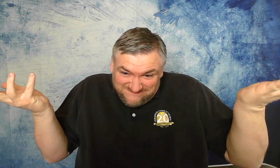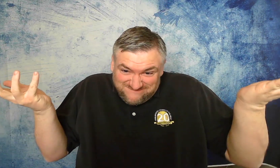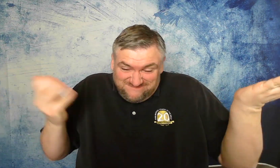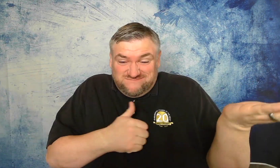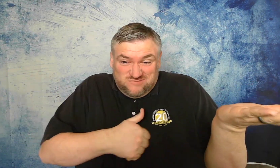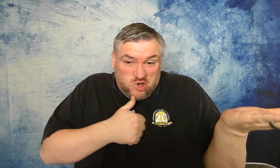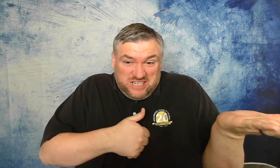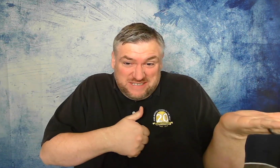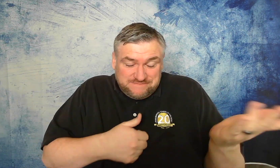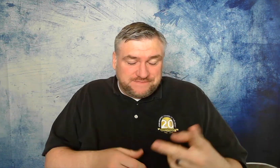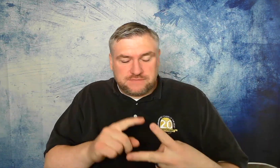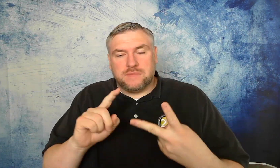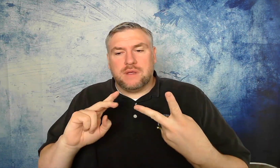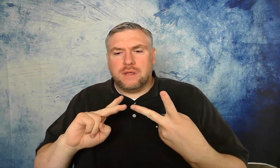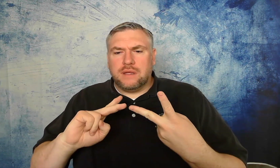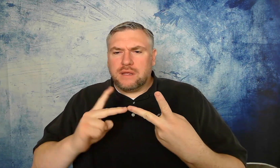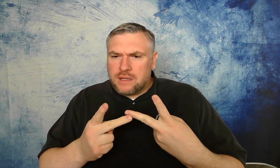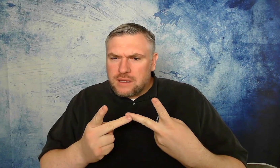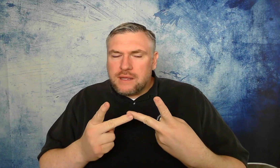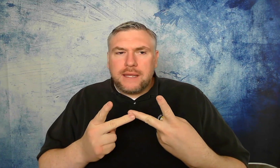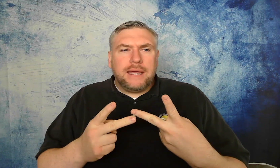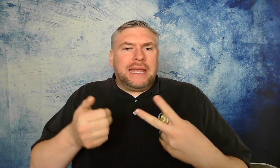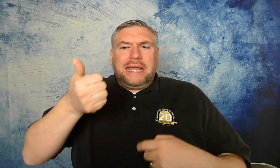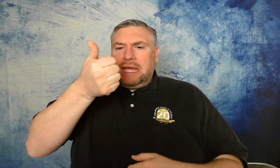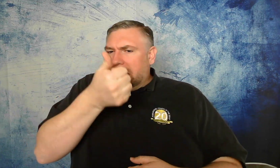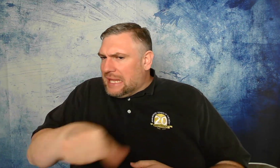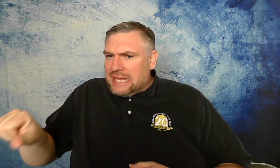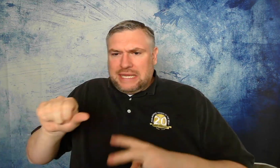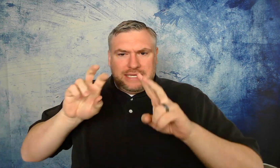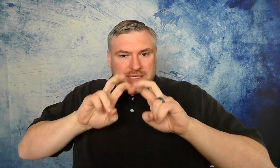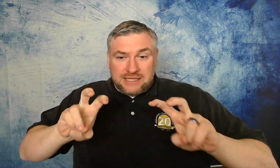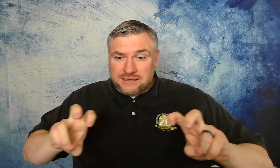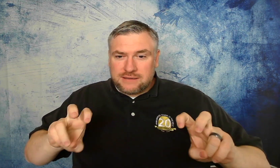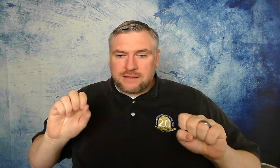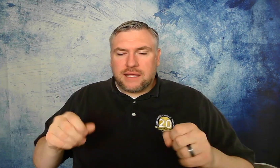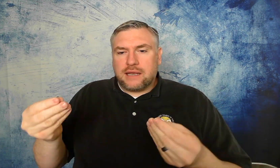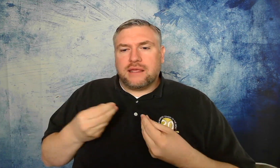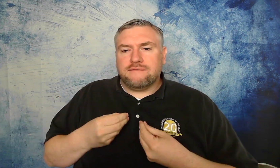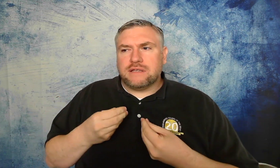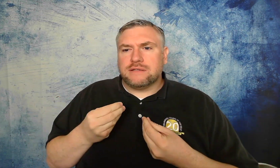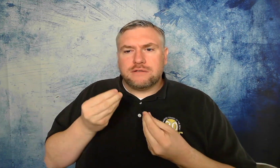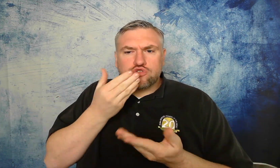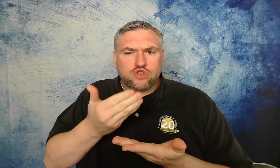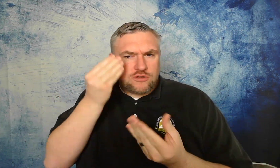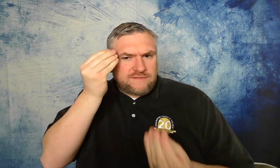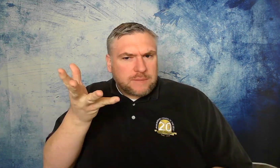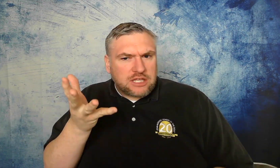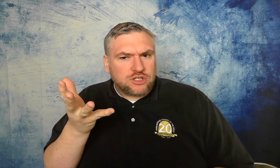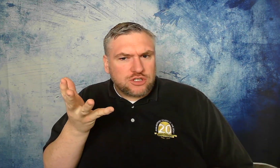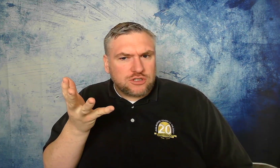required. Sorry. And second, any assessment can give us good